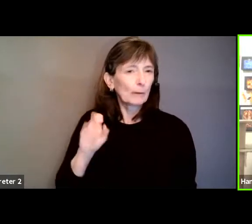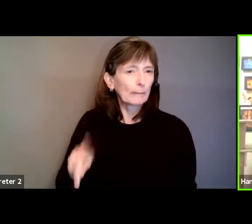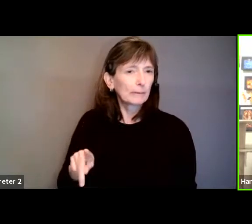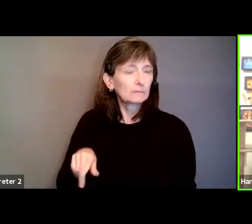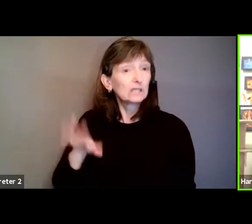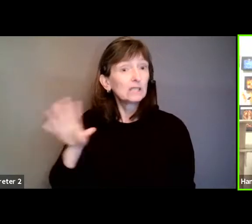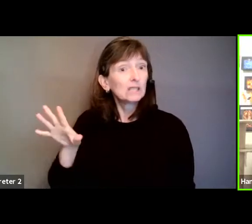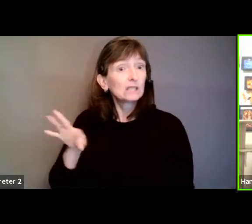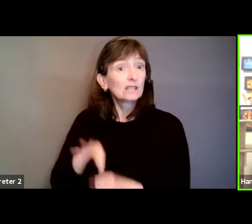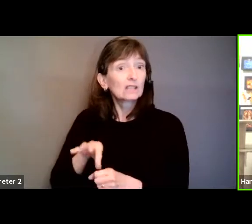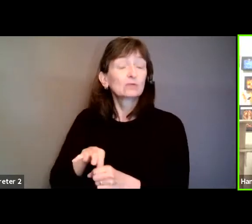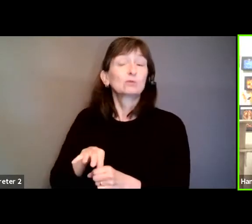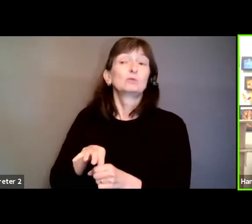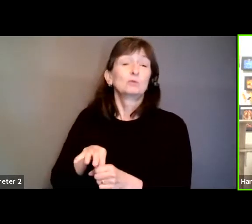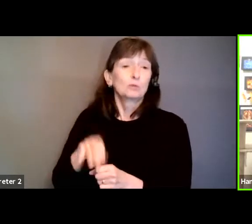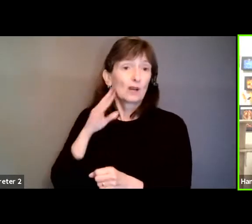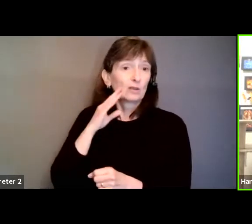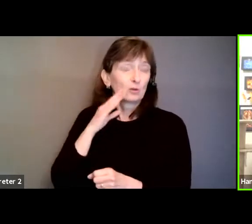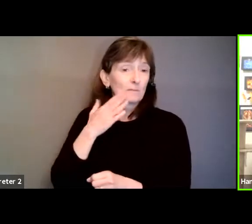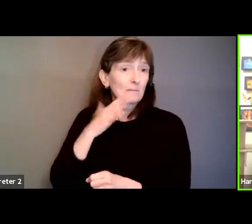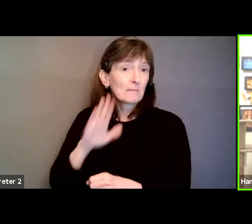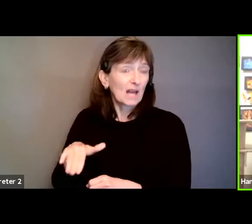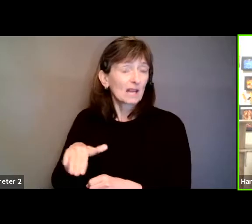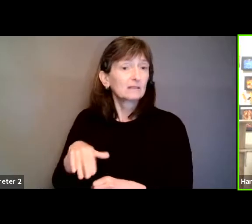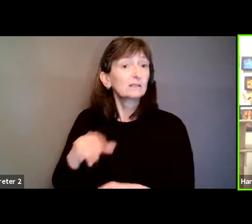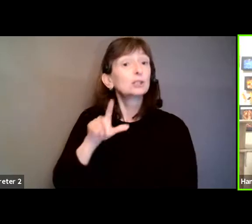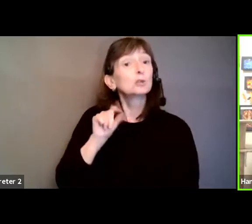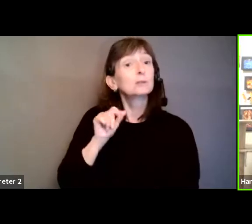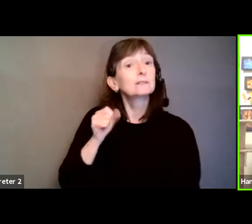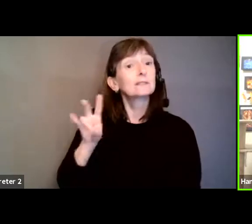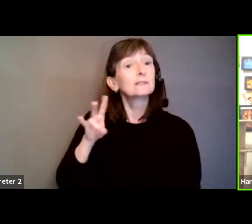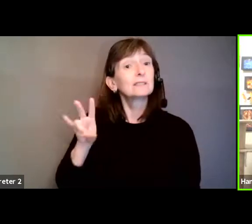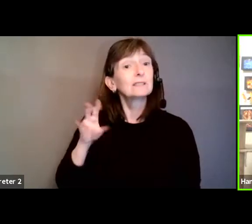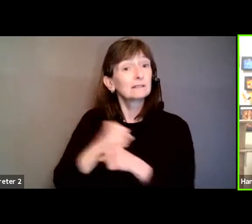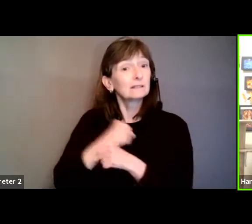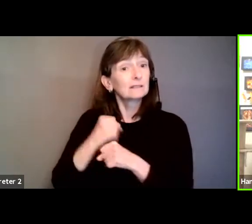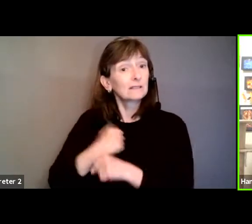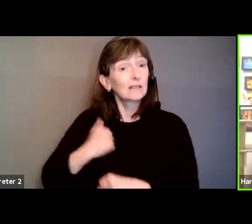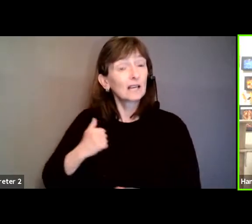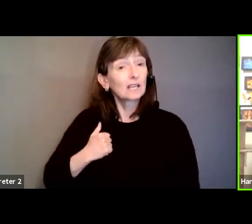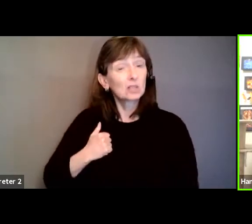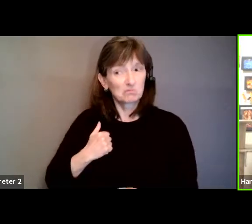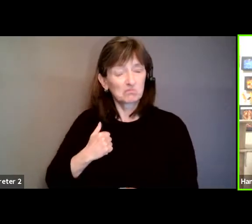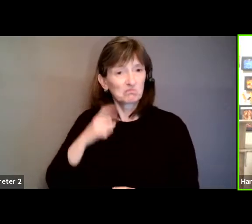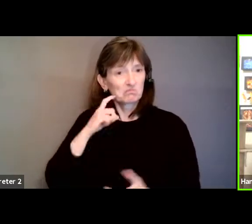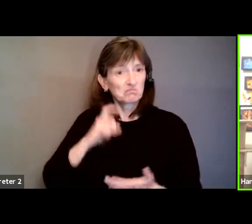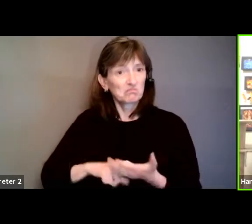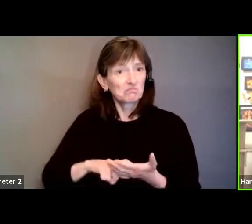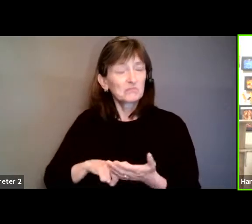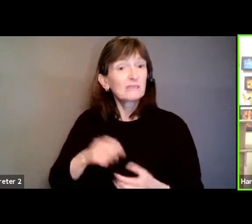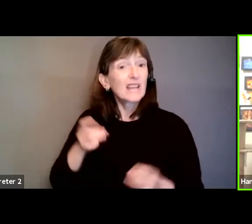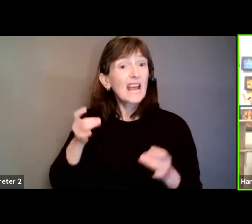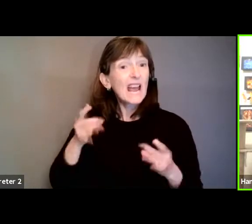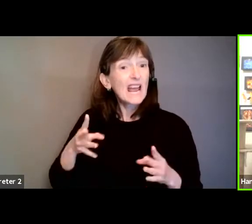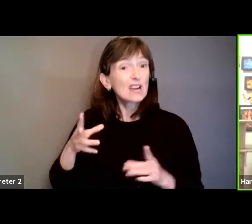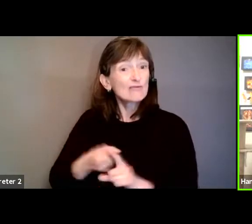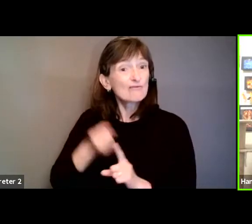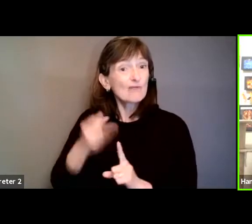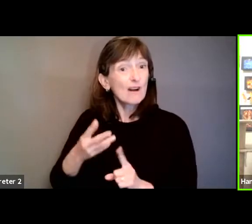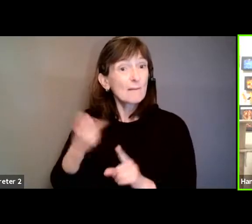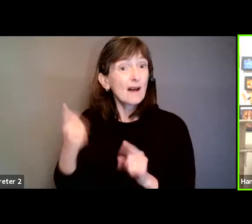In 2017, Statistics Canada reported that there had been a 47% increase in hate crimes